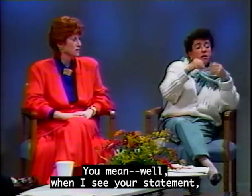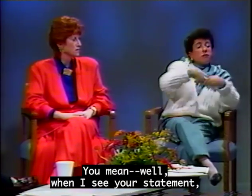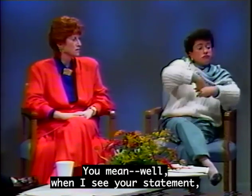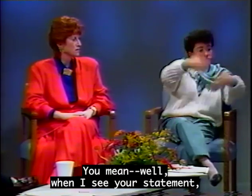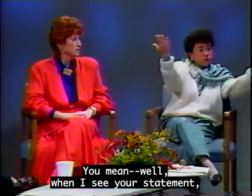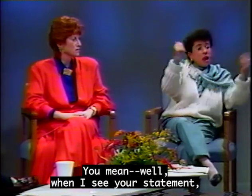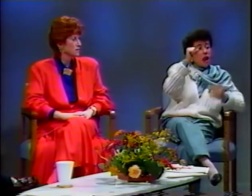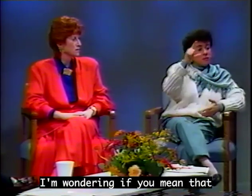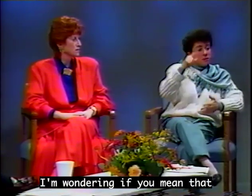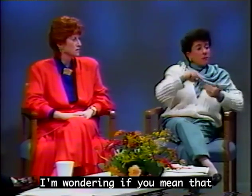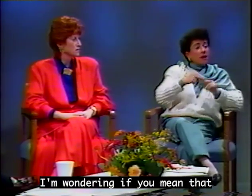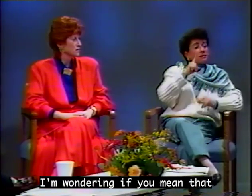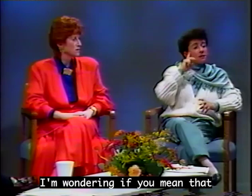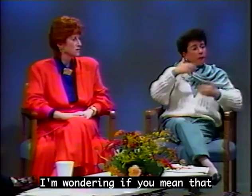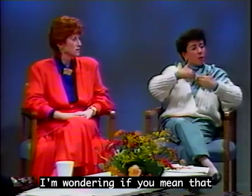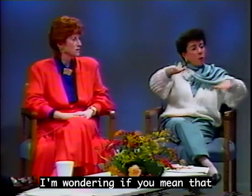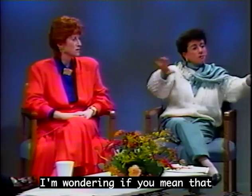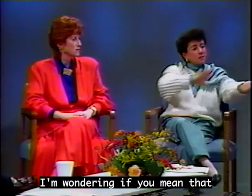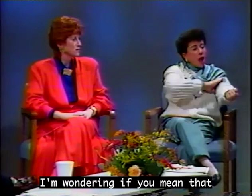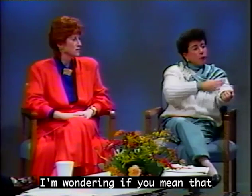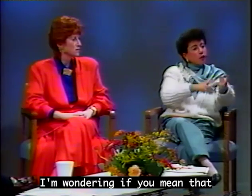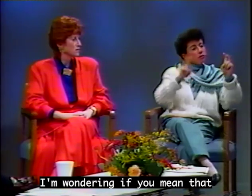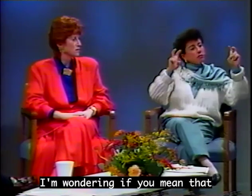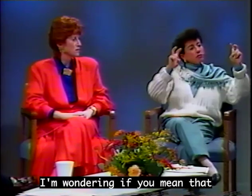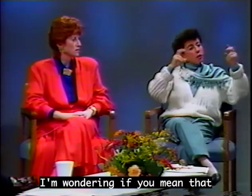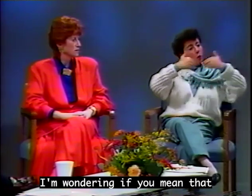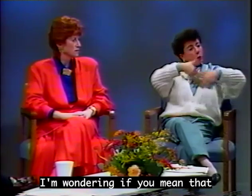your statement, I'm wondering if you mean that